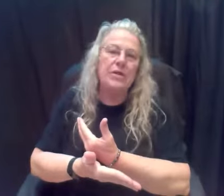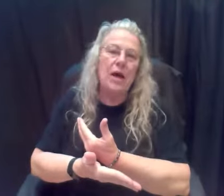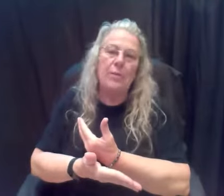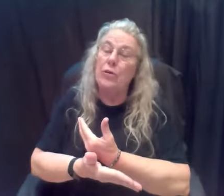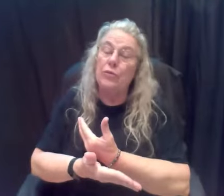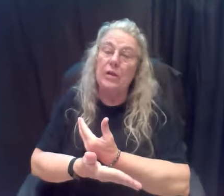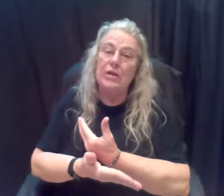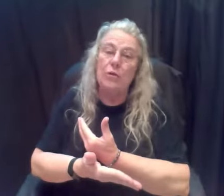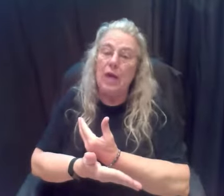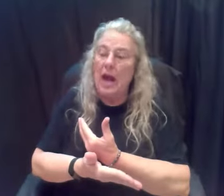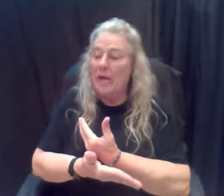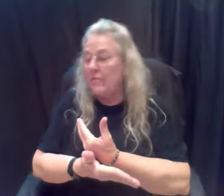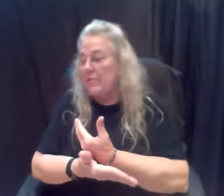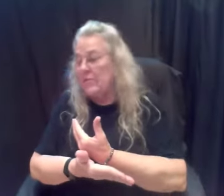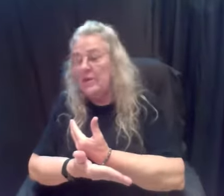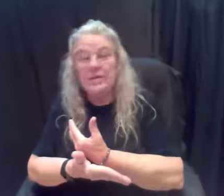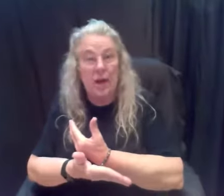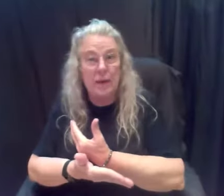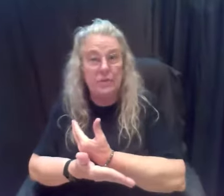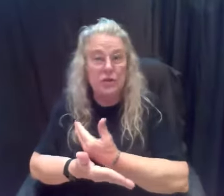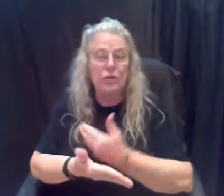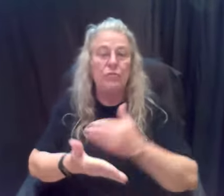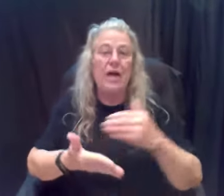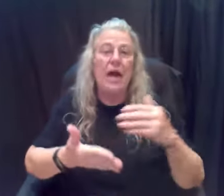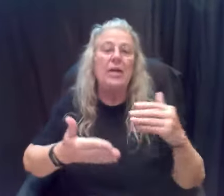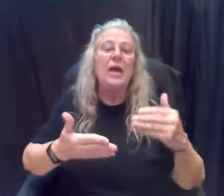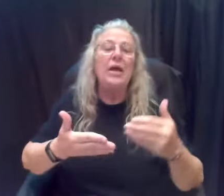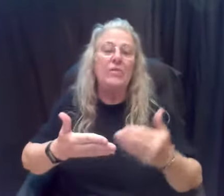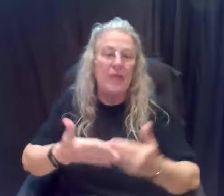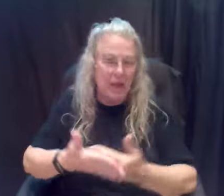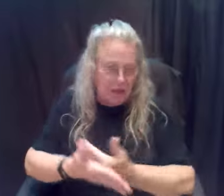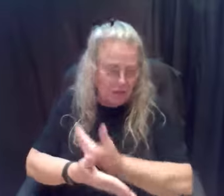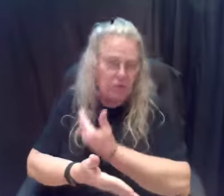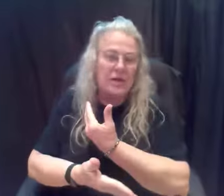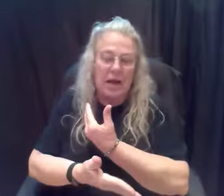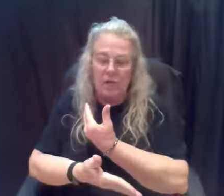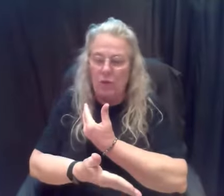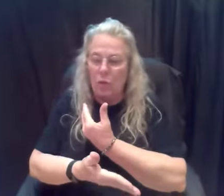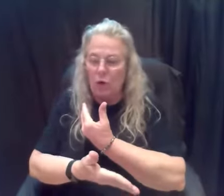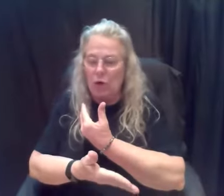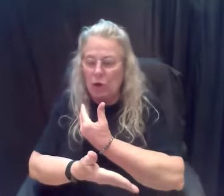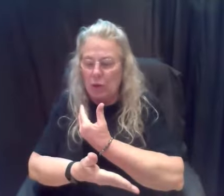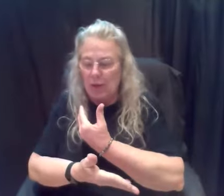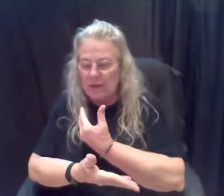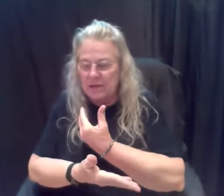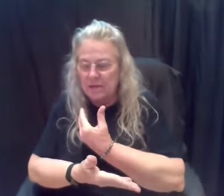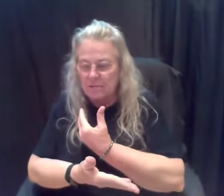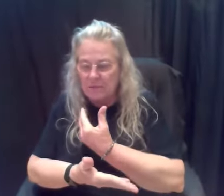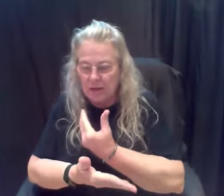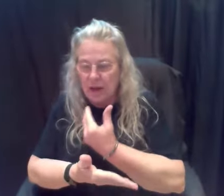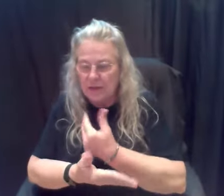time, you really don't have the time to do that. They understand the word new in this